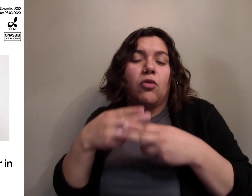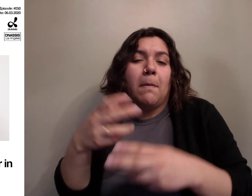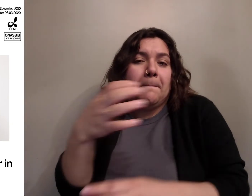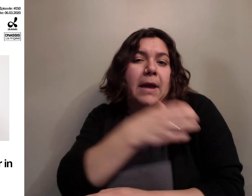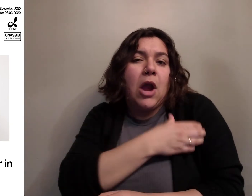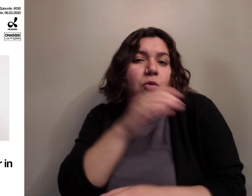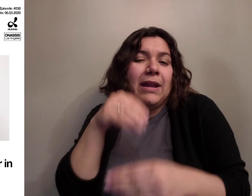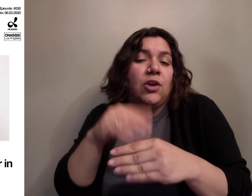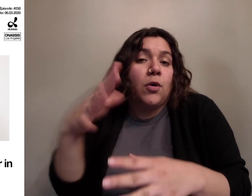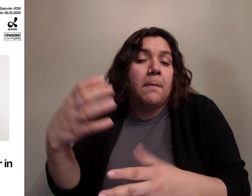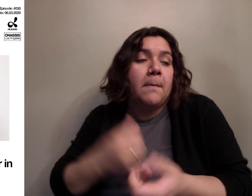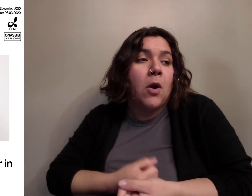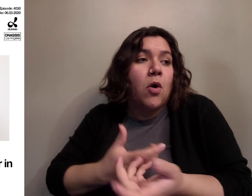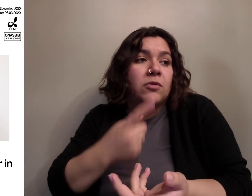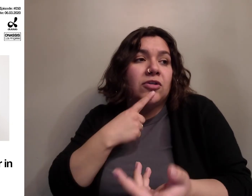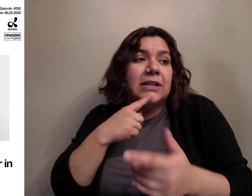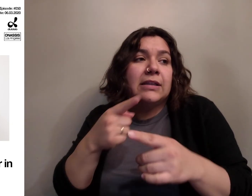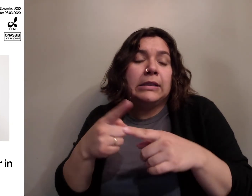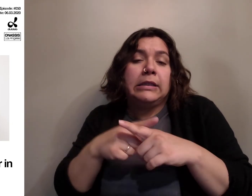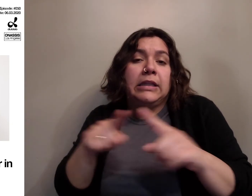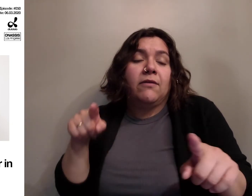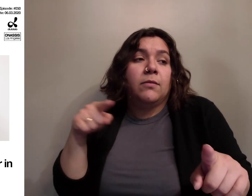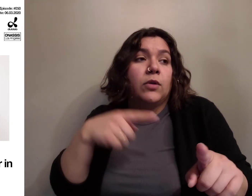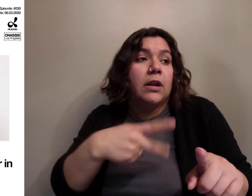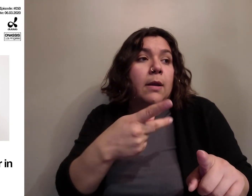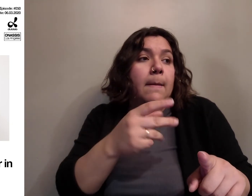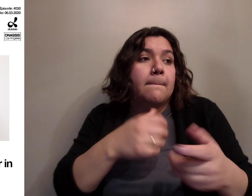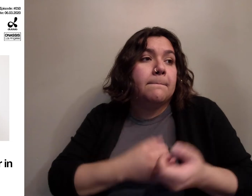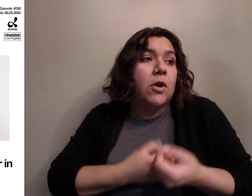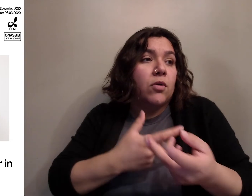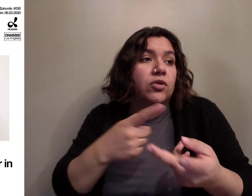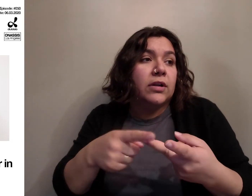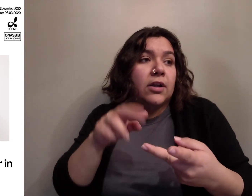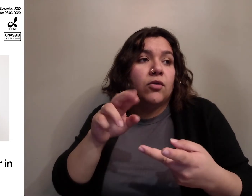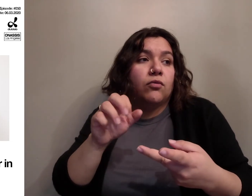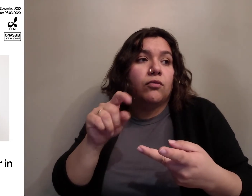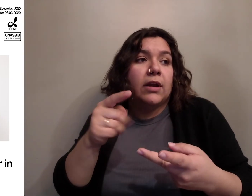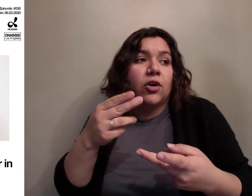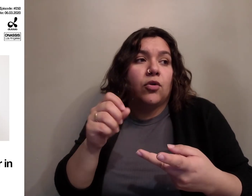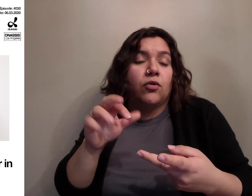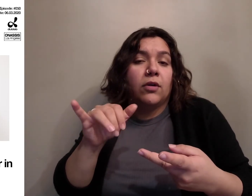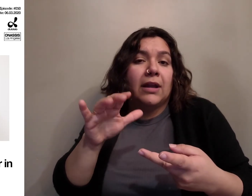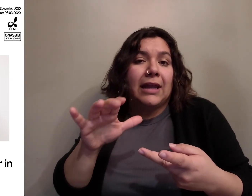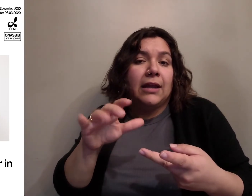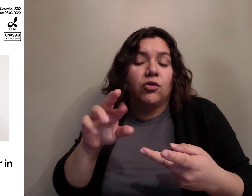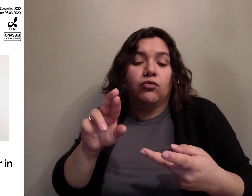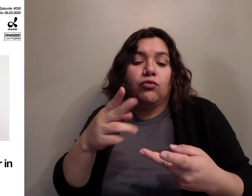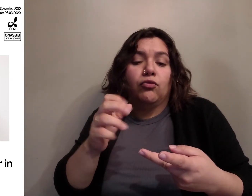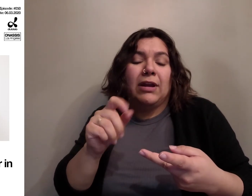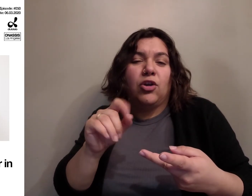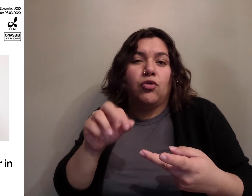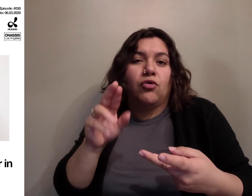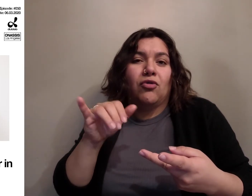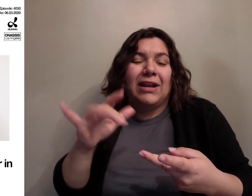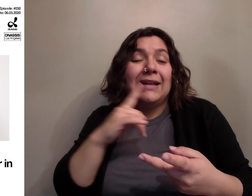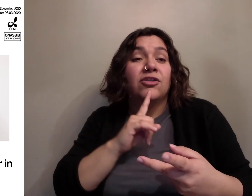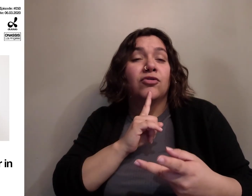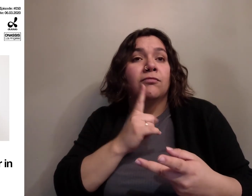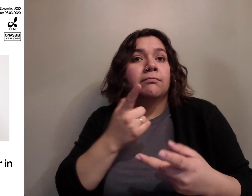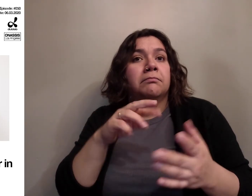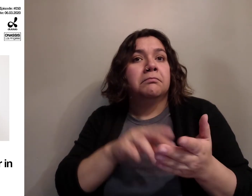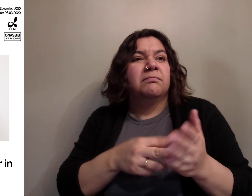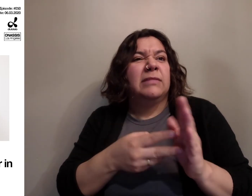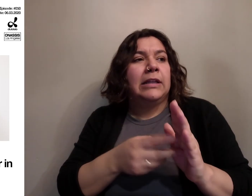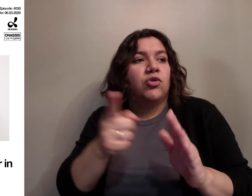called Power. And in that poem, she says the difference between poetry and rhetoric is being ready to kill